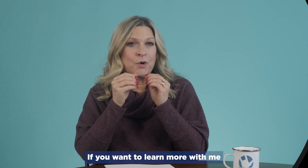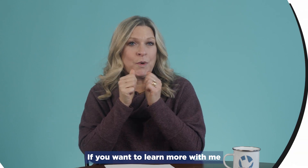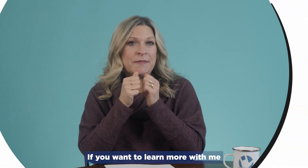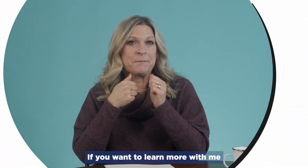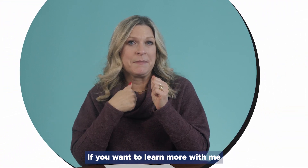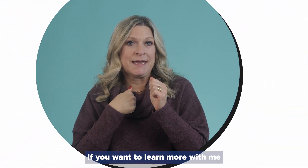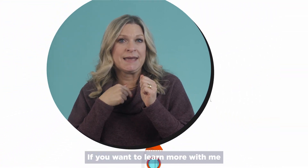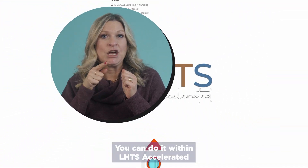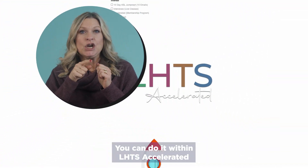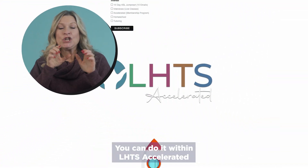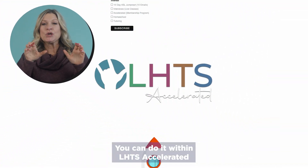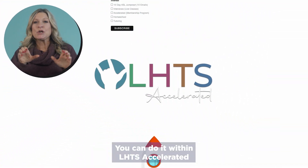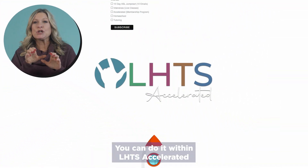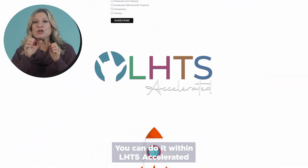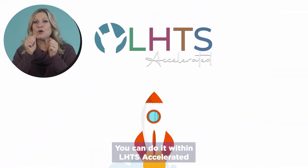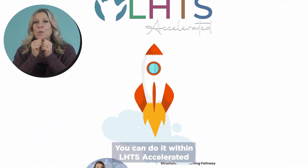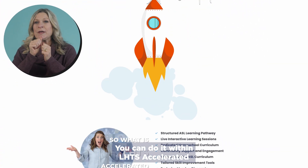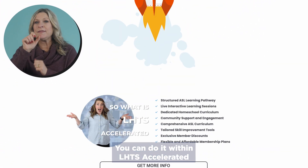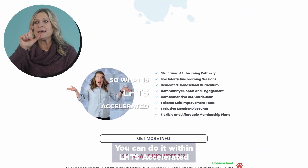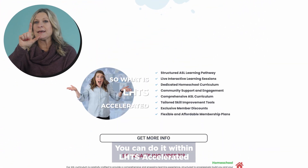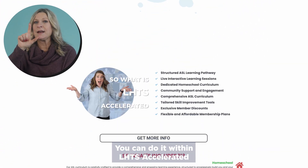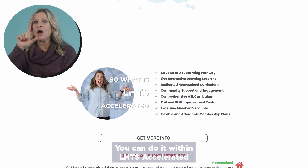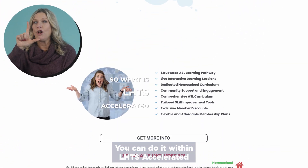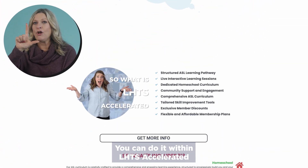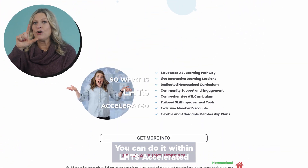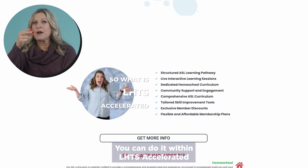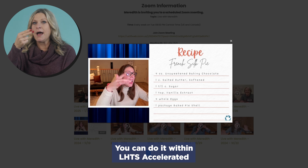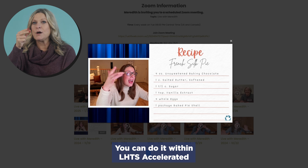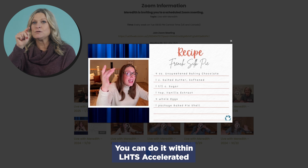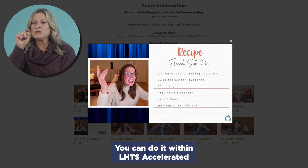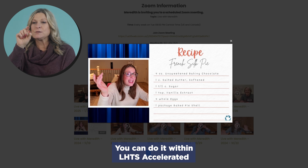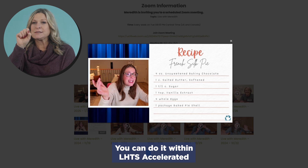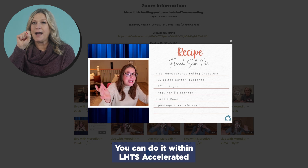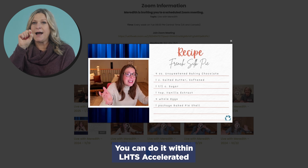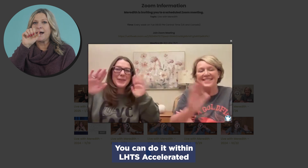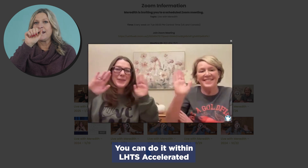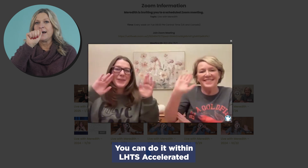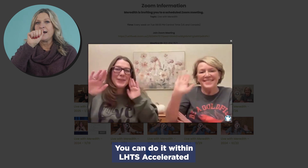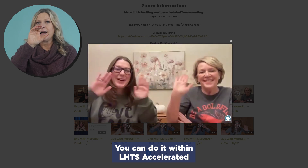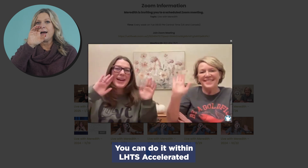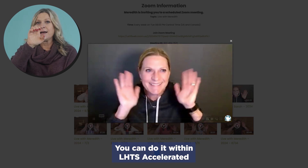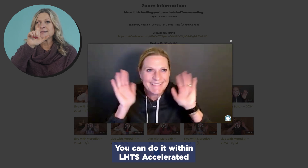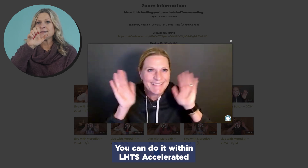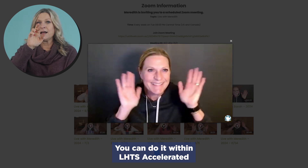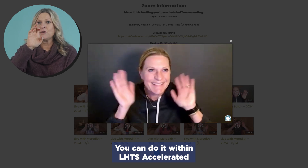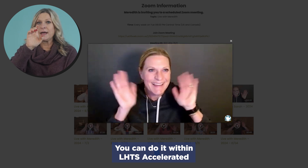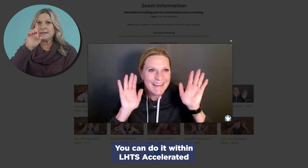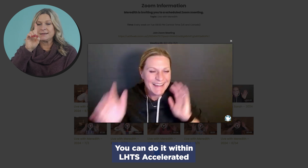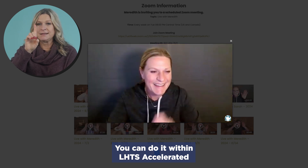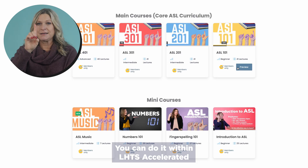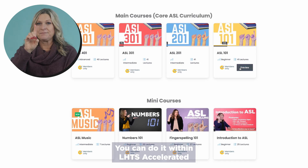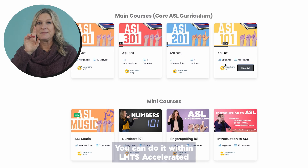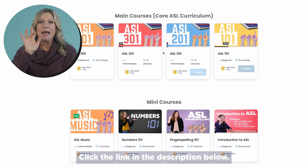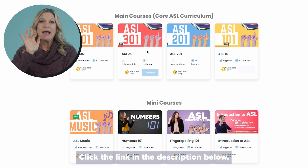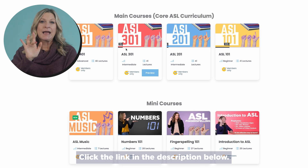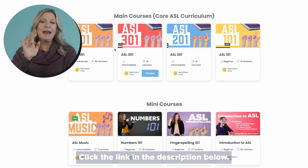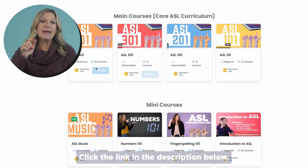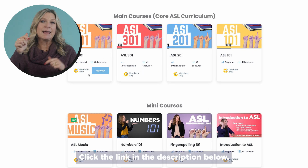with me, you can do with it, learn how to sign accelerated. Click